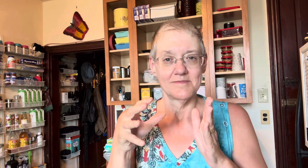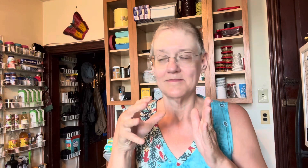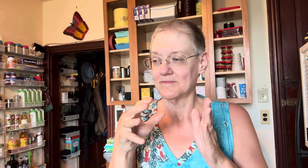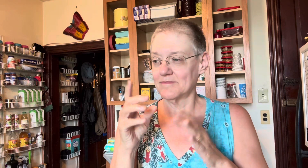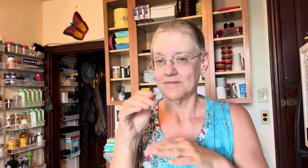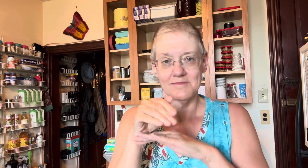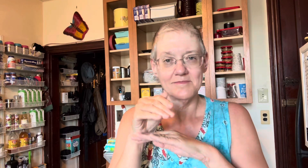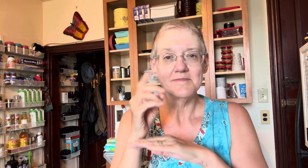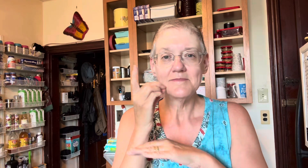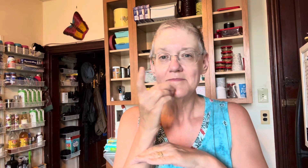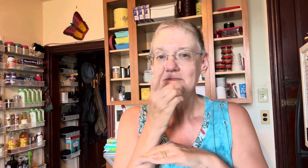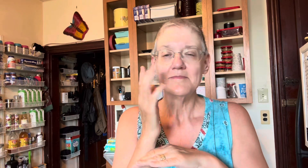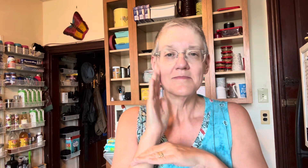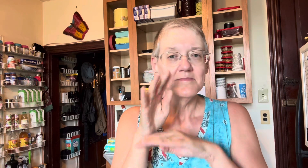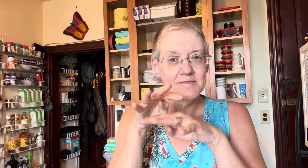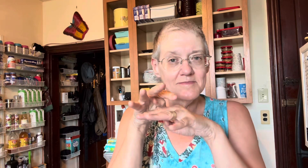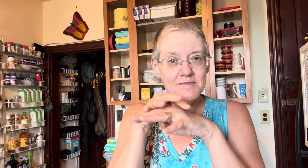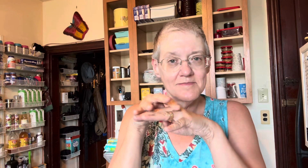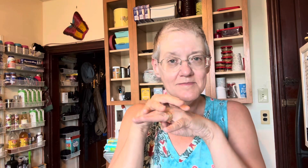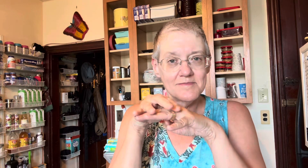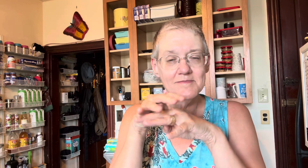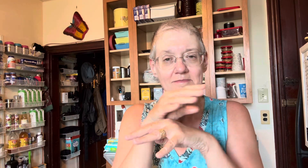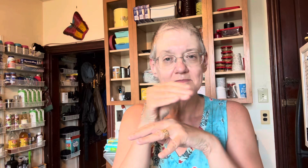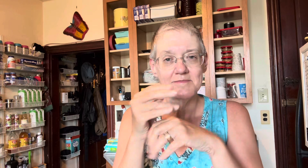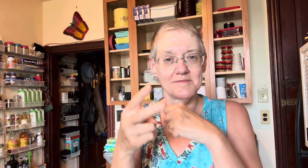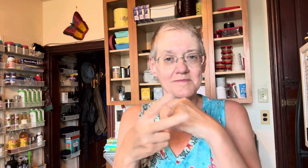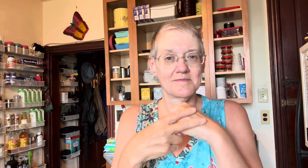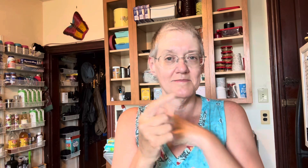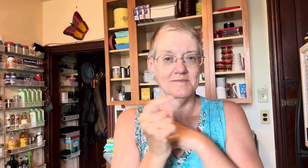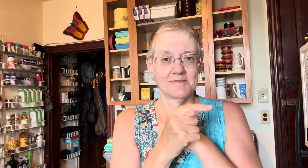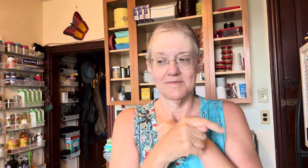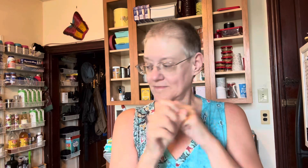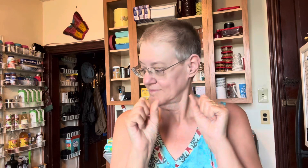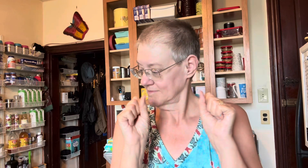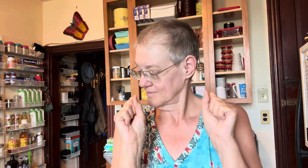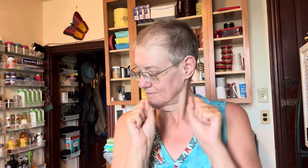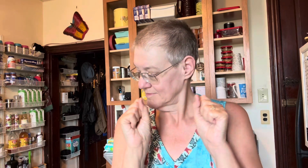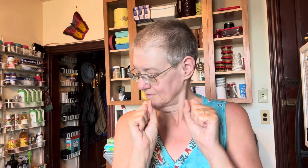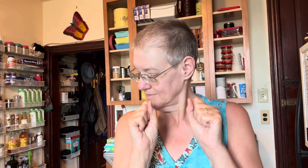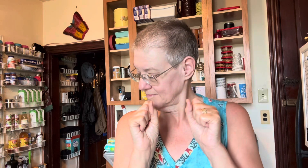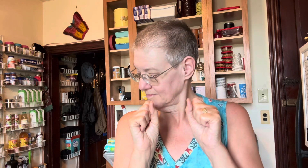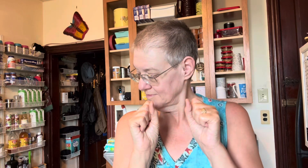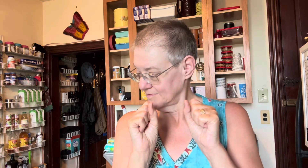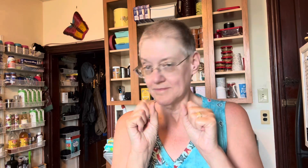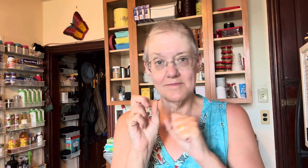that. But it's expensive, so tonight Dale will filter it and store it in the fridge.